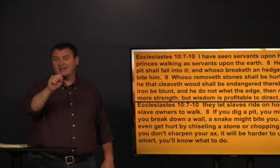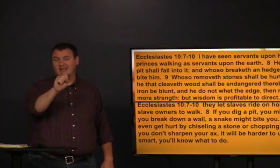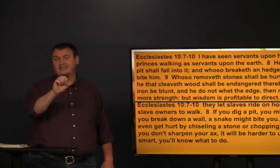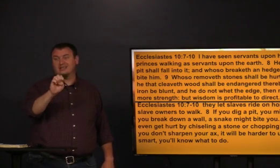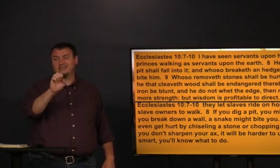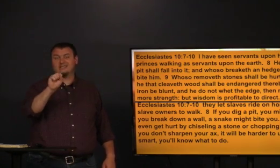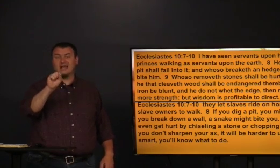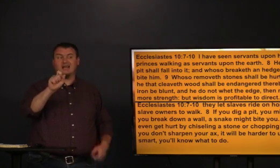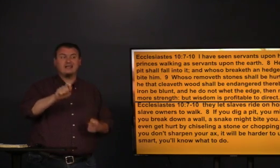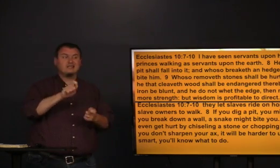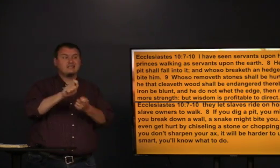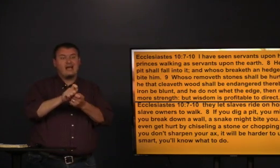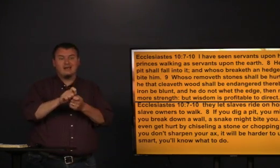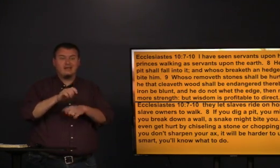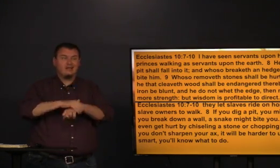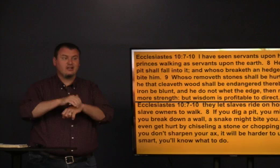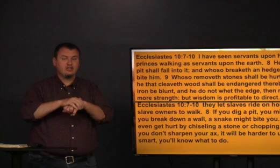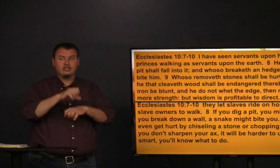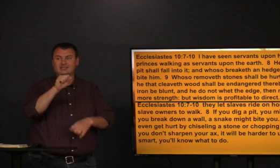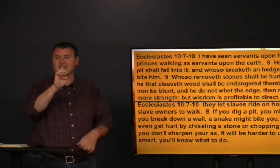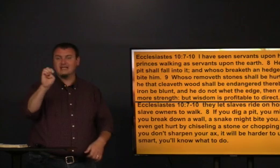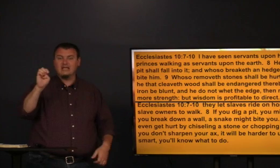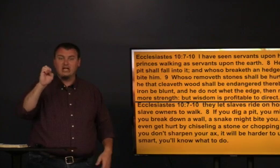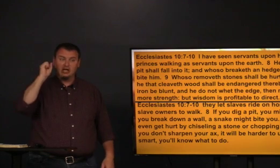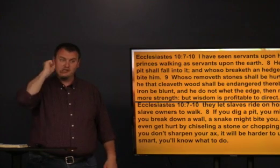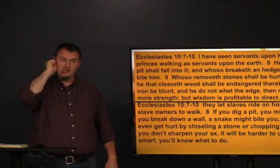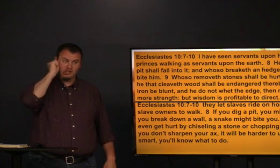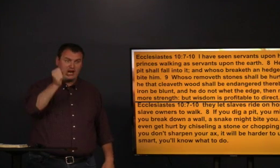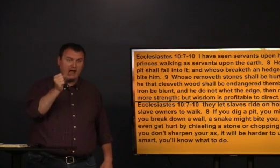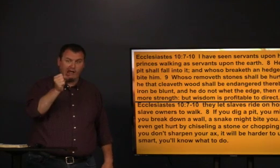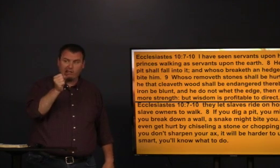In signed exact English, see shall.